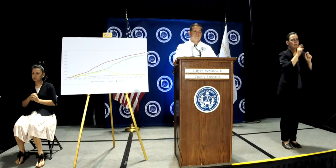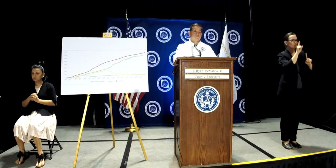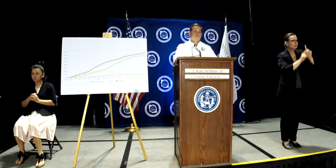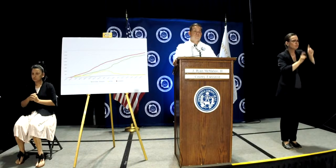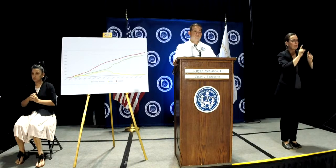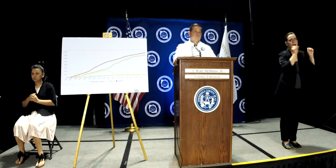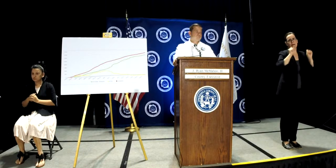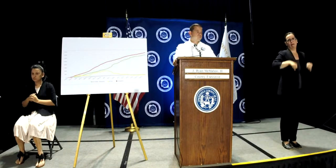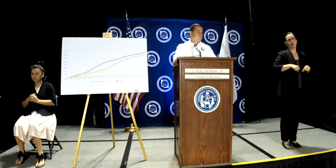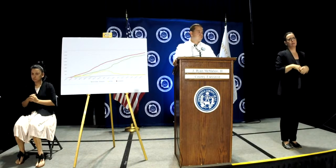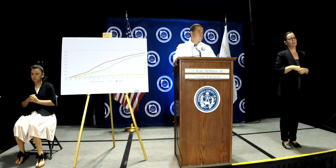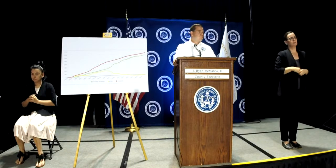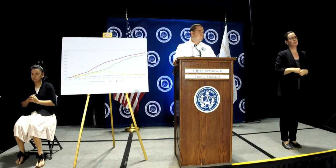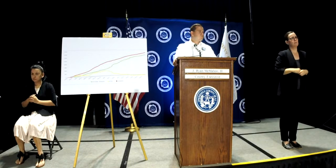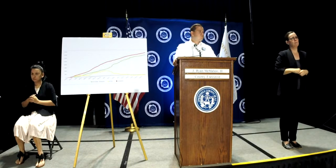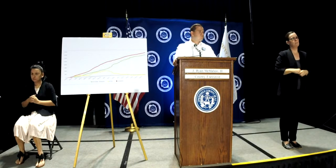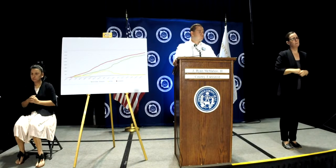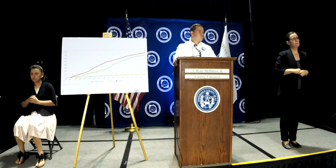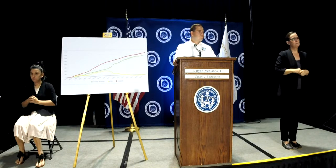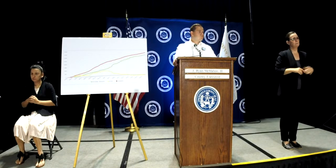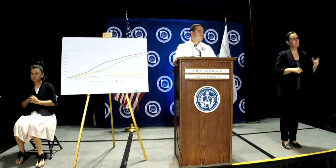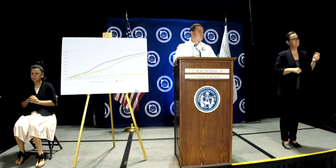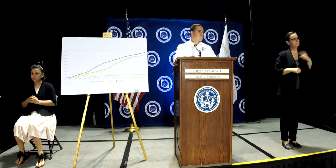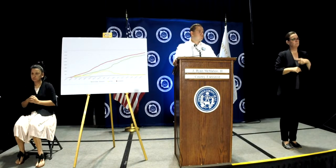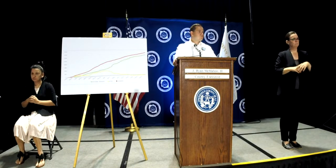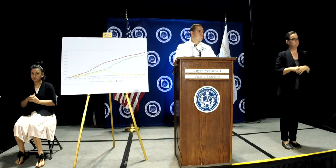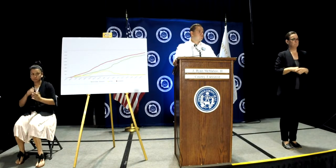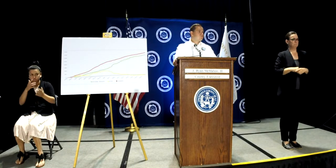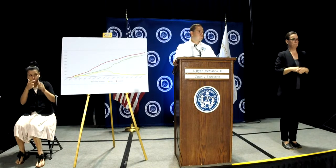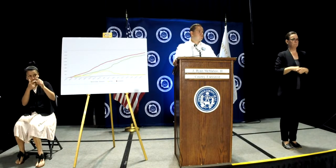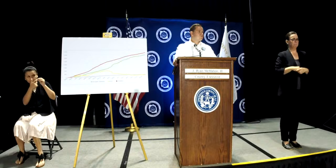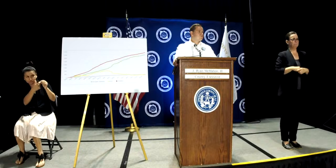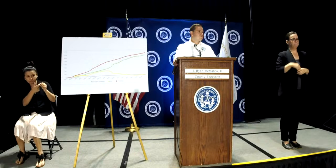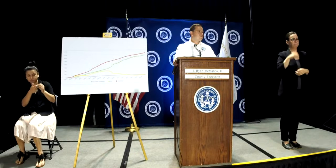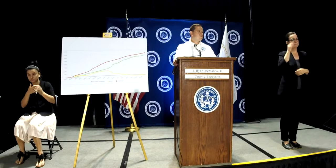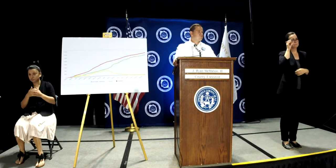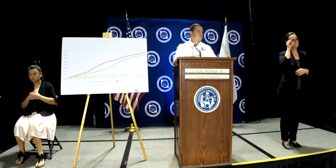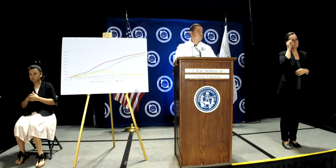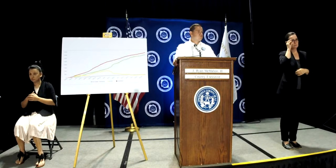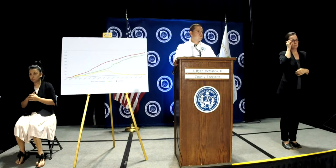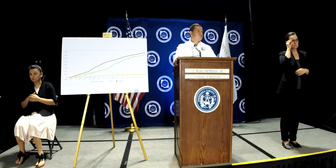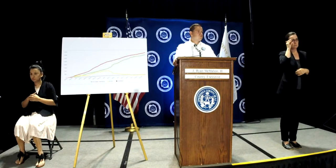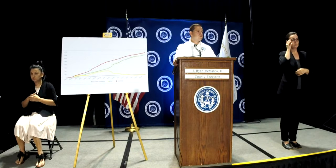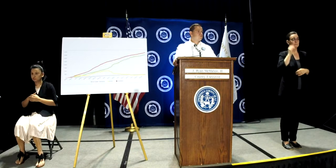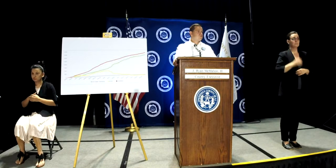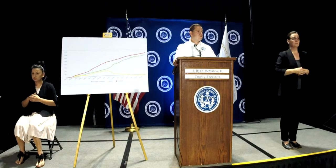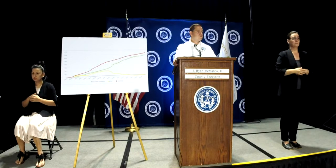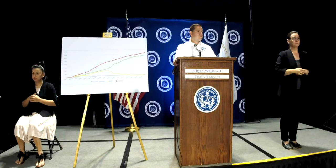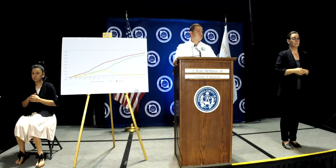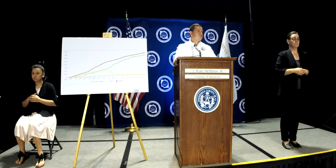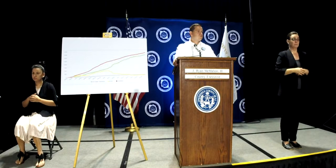time. Ryan, you mentioned that we don't have an Onondaga type situation here.